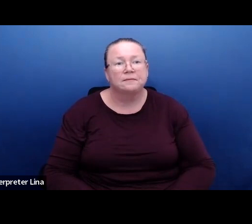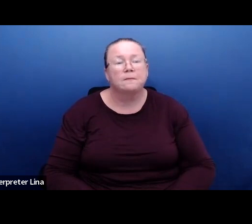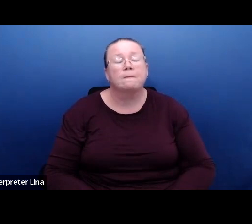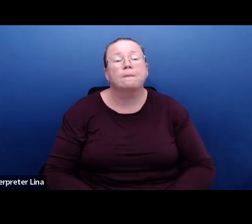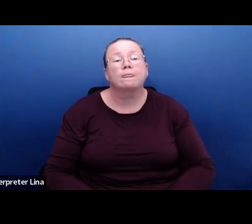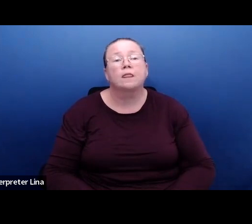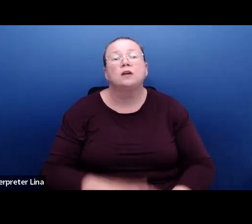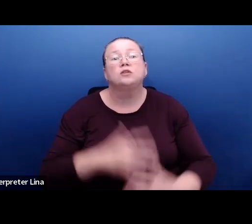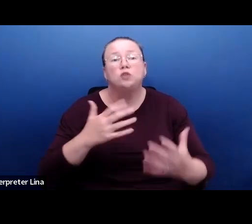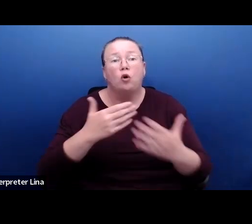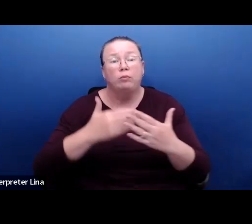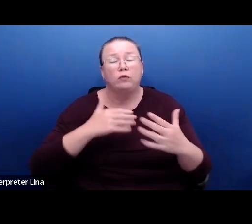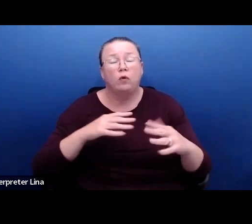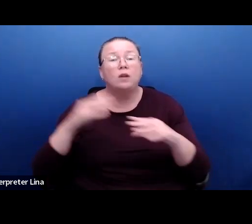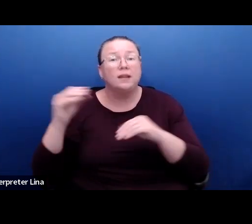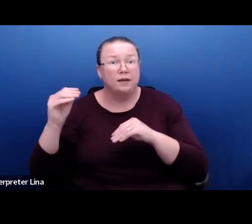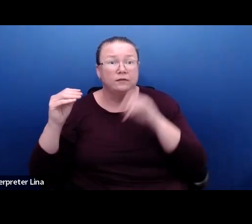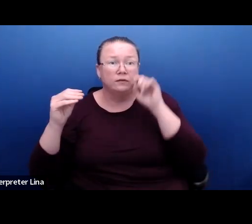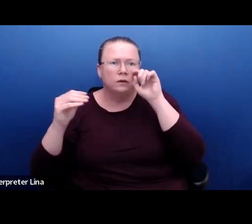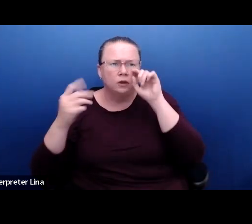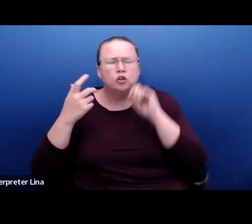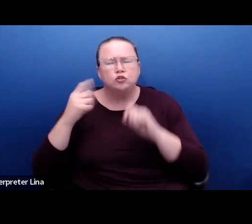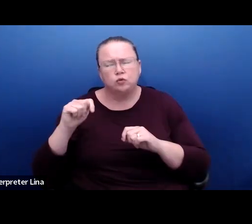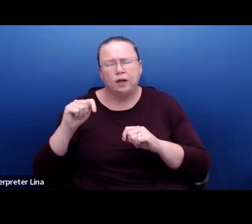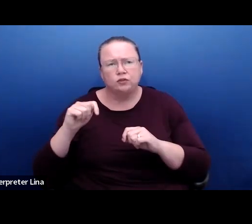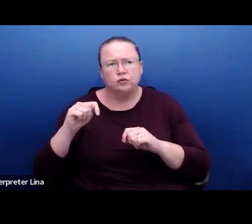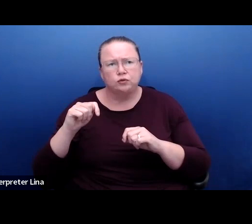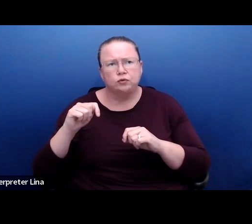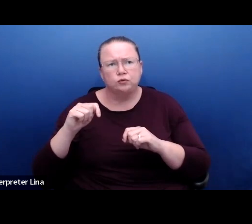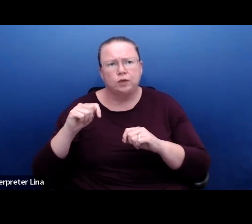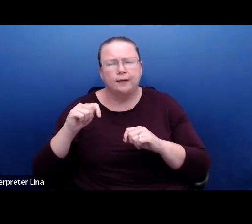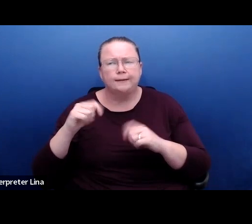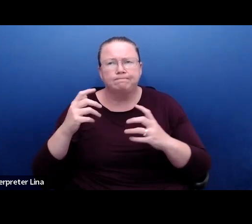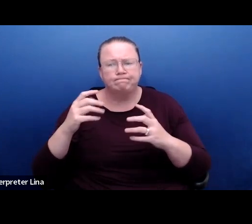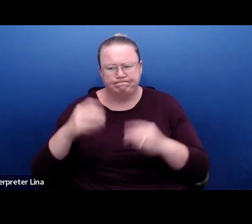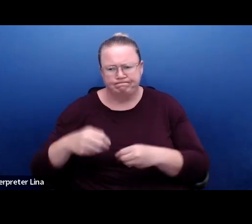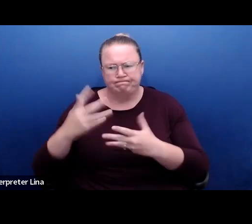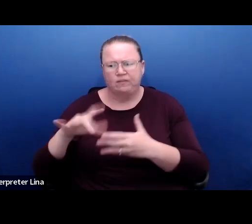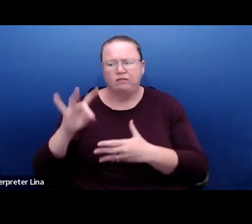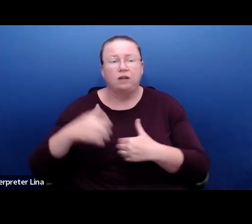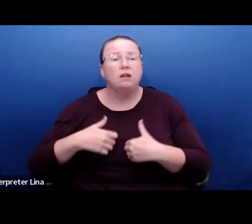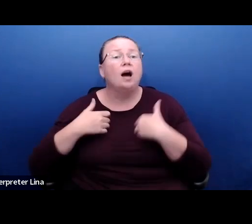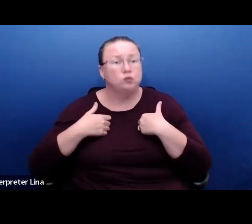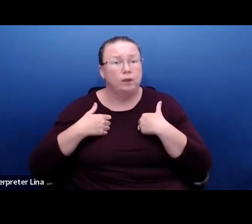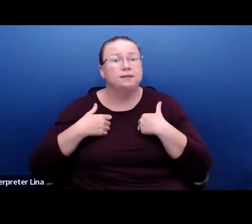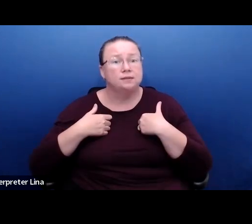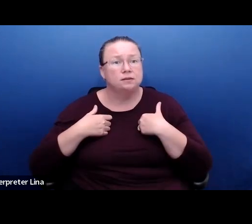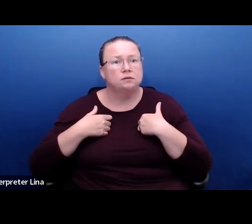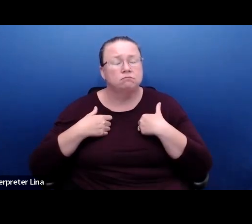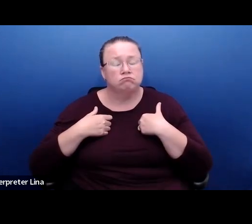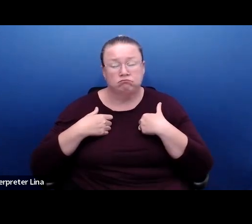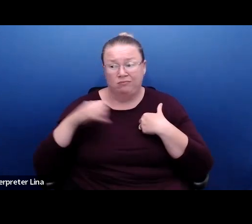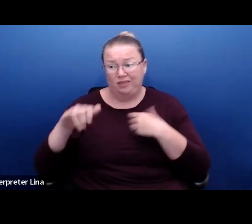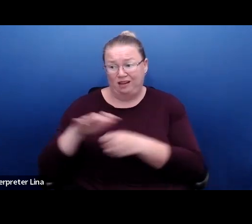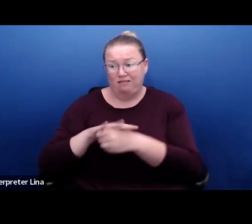So before you leave, try to look up the address. So have you been to the